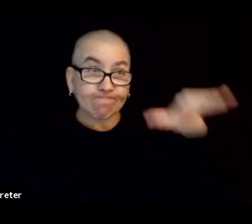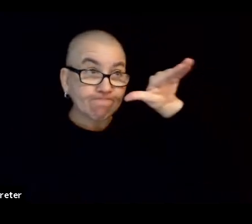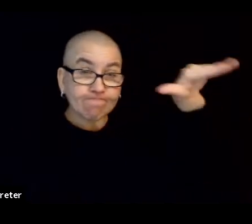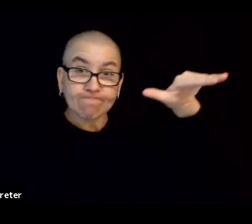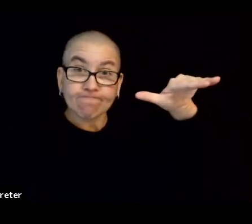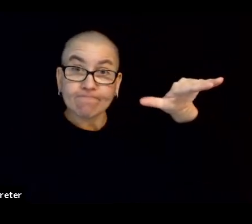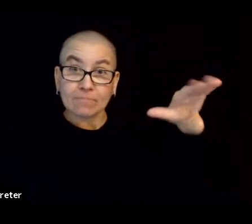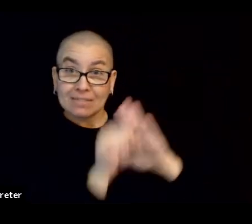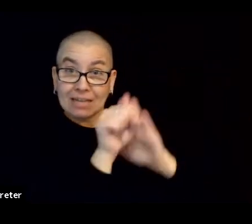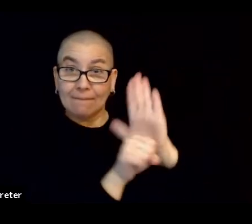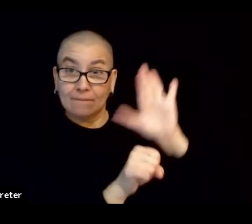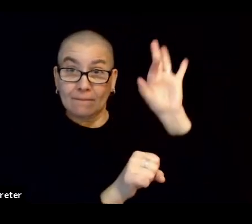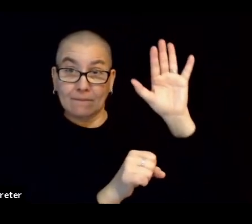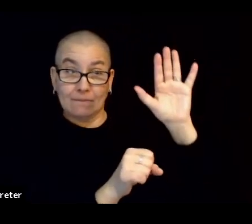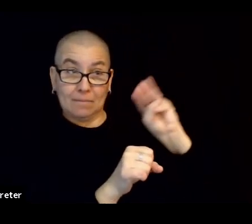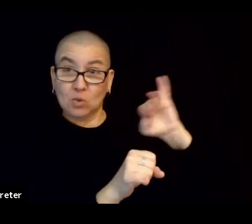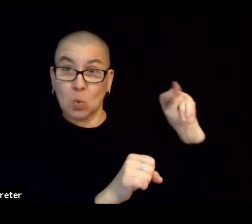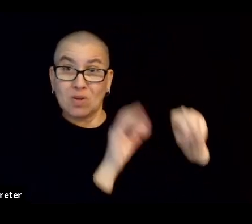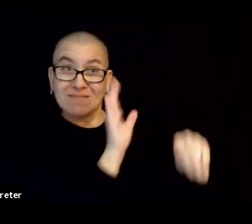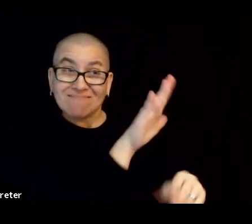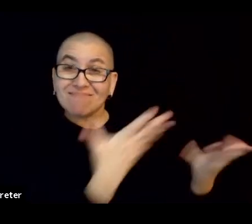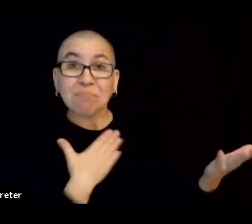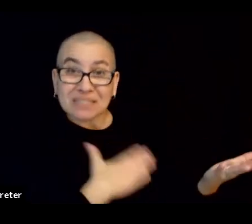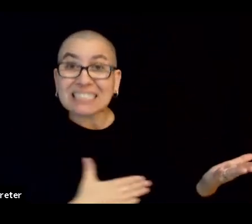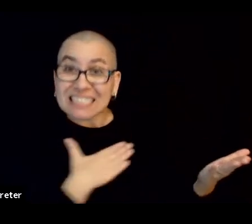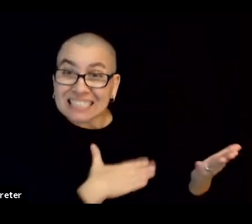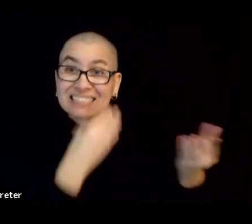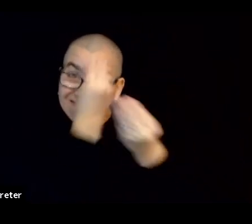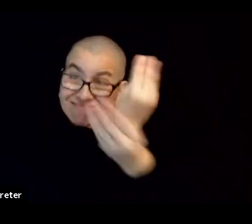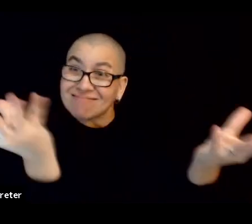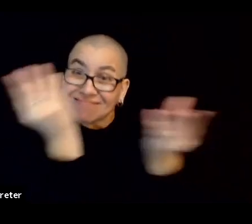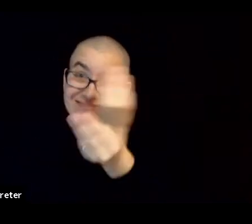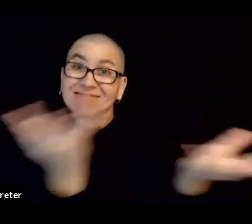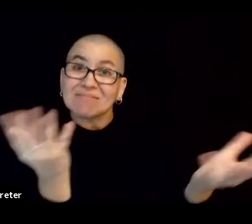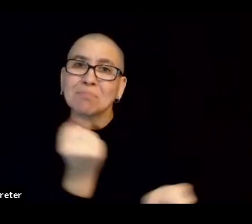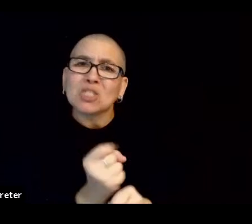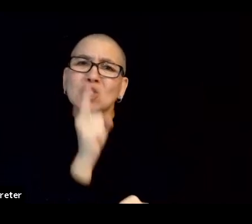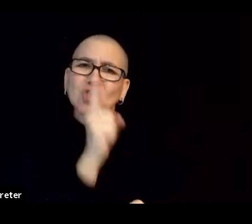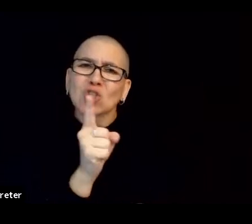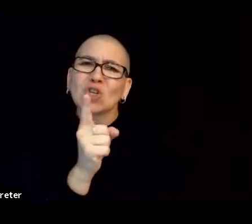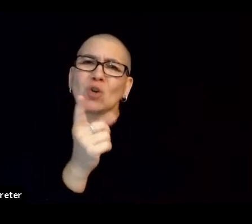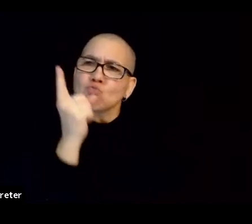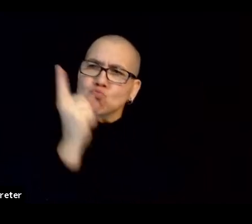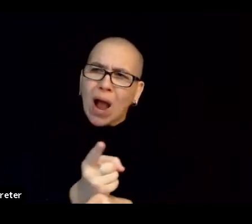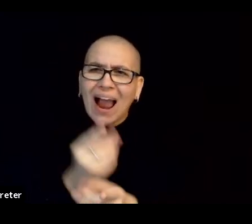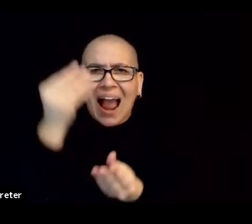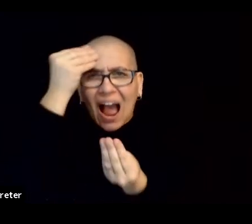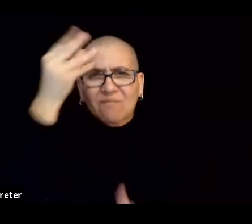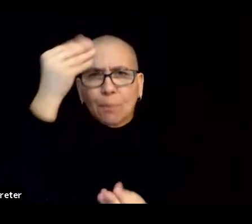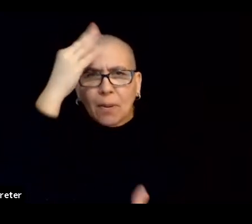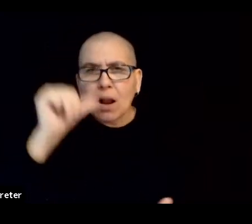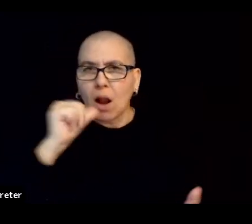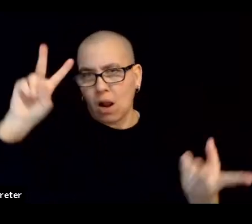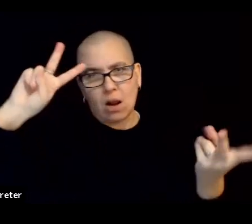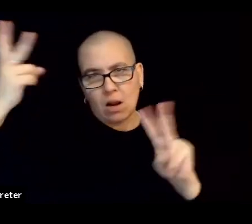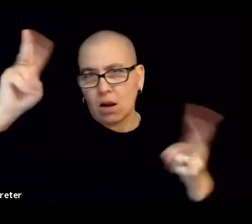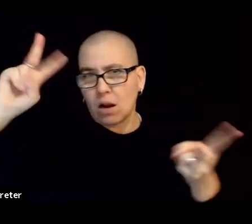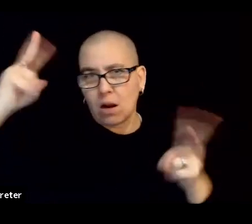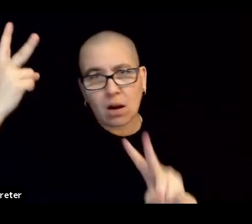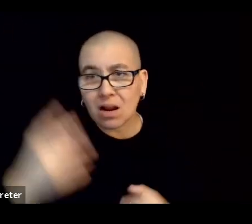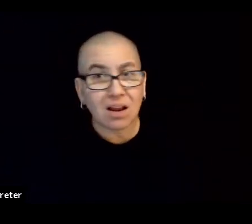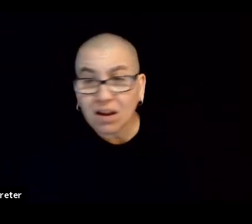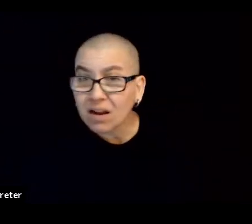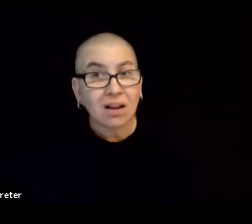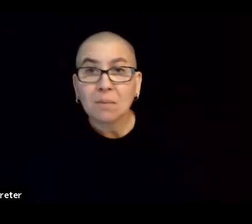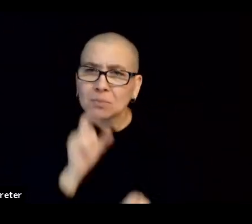public website to ensure transparency and to provide critical information about when additional individuals will be